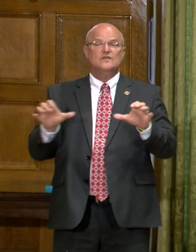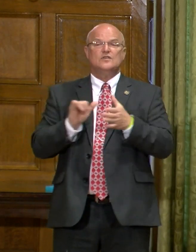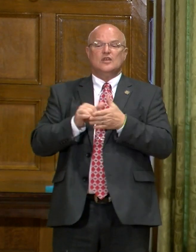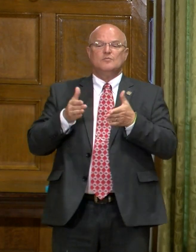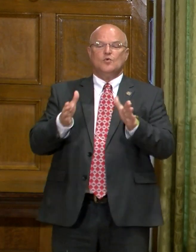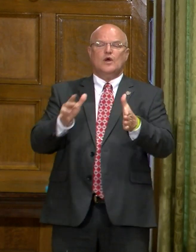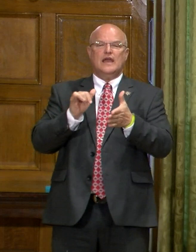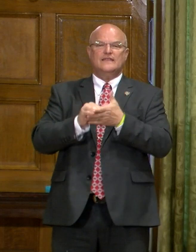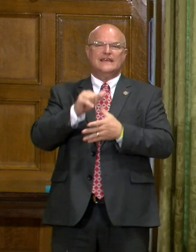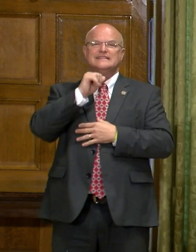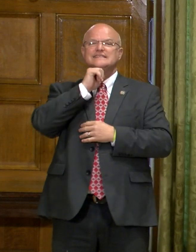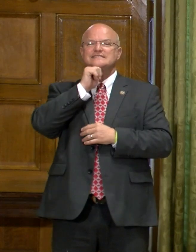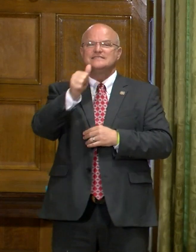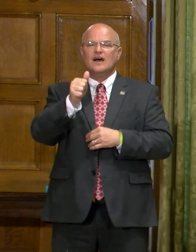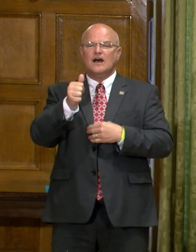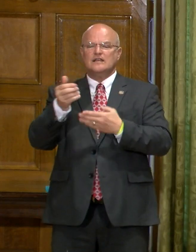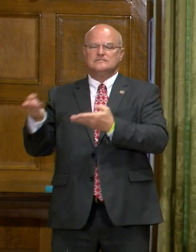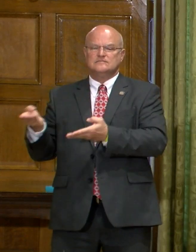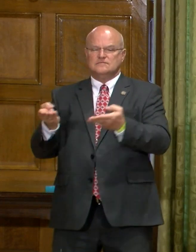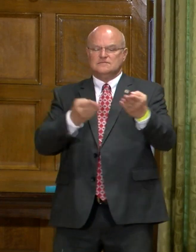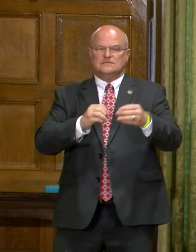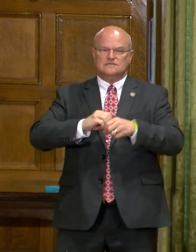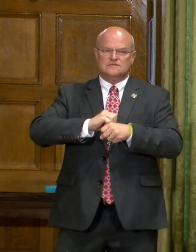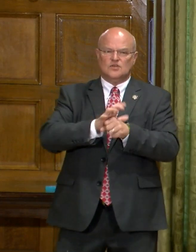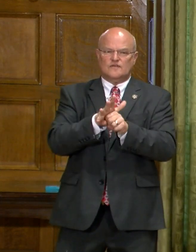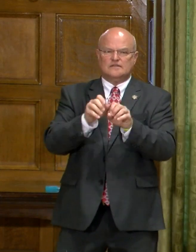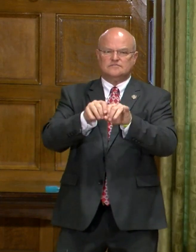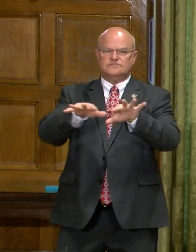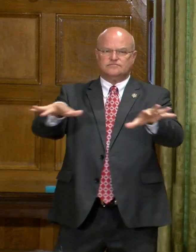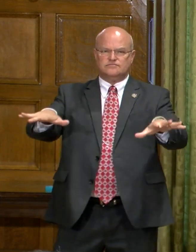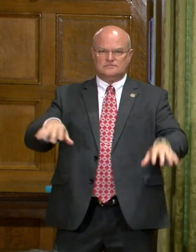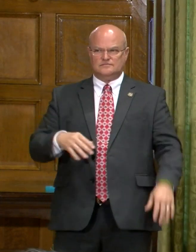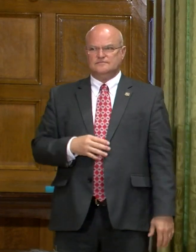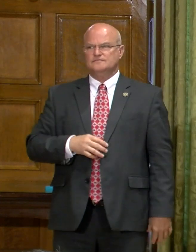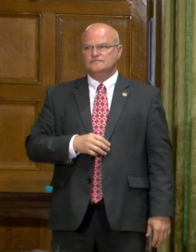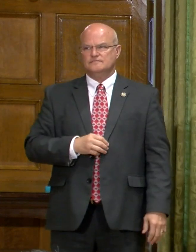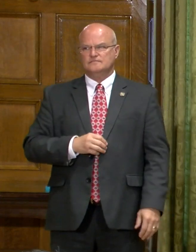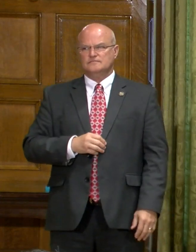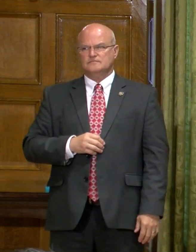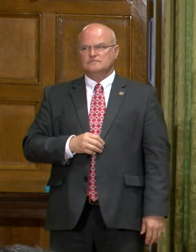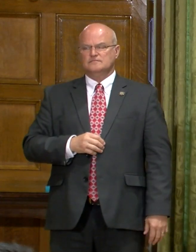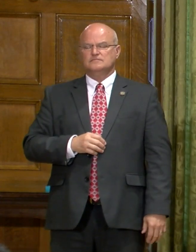do them in a way that does not facilitate the spread of COVID-19.